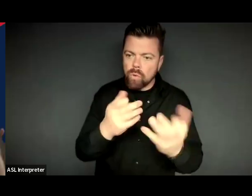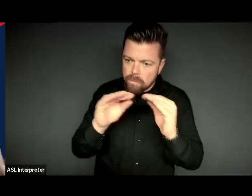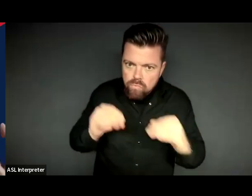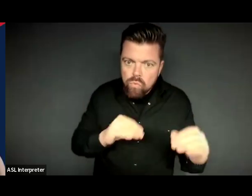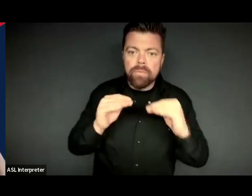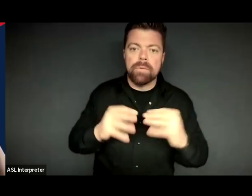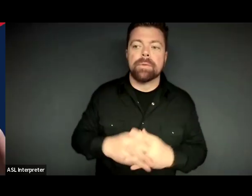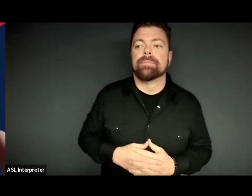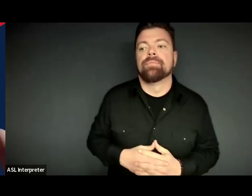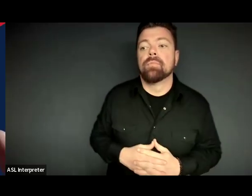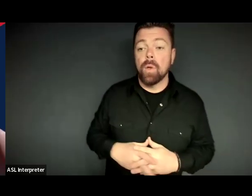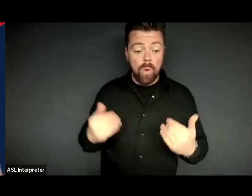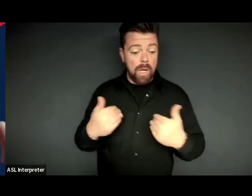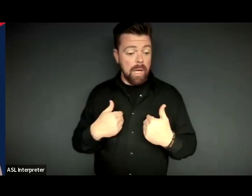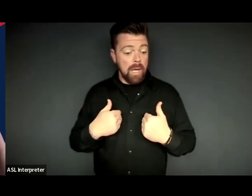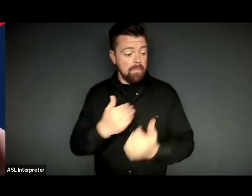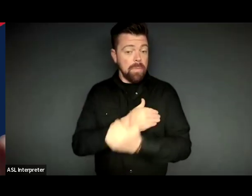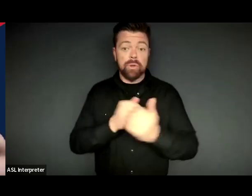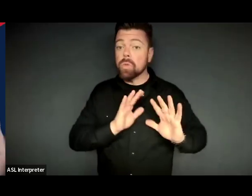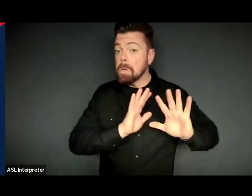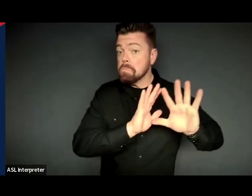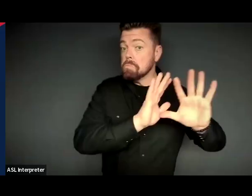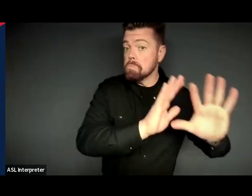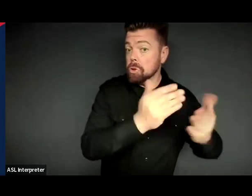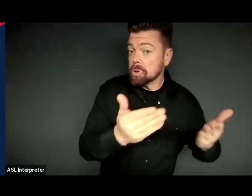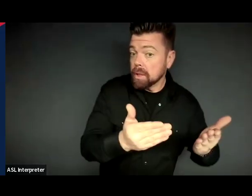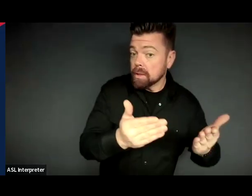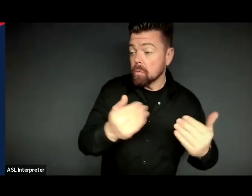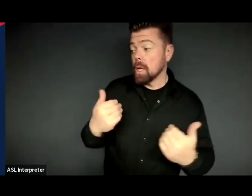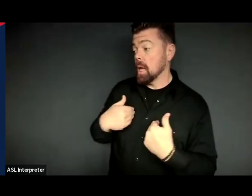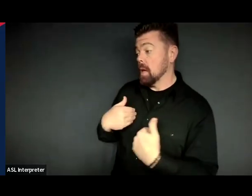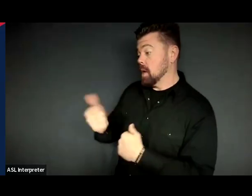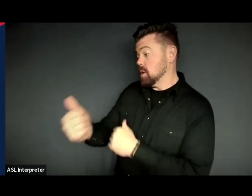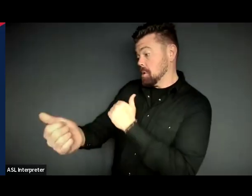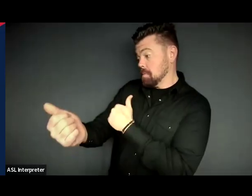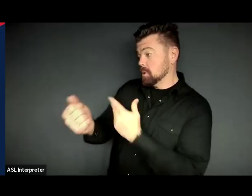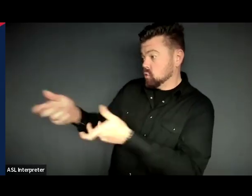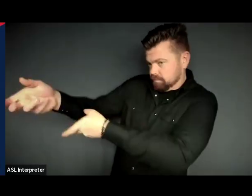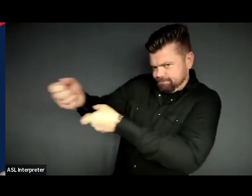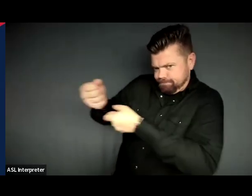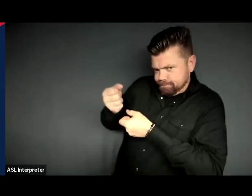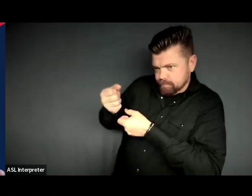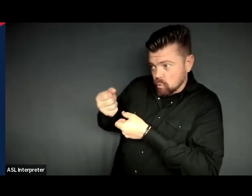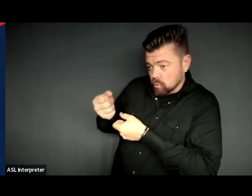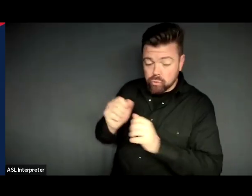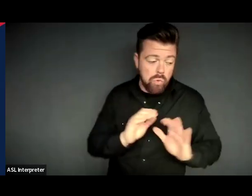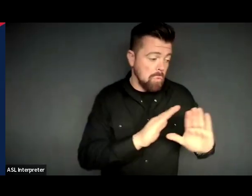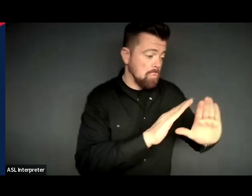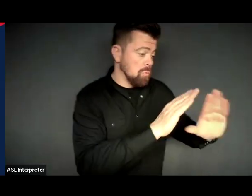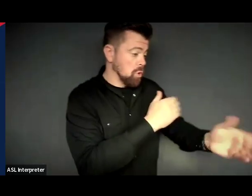movement. We have muscles that push things in our body, and we have muscles that pull things. The muscles that